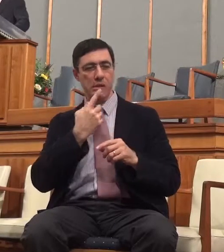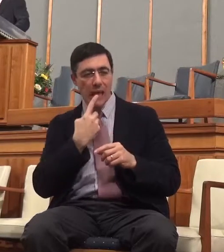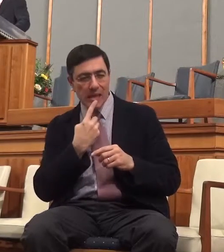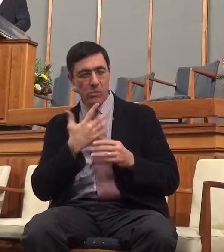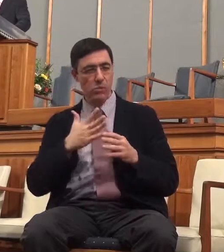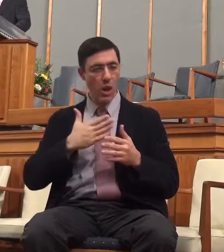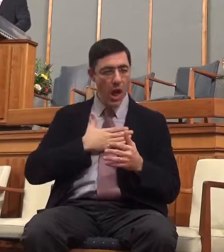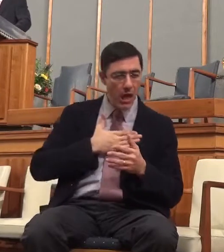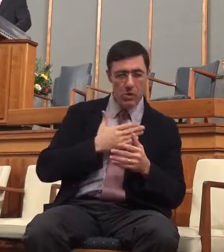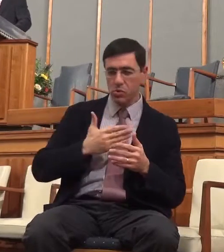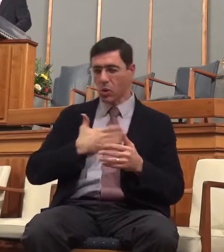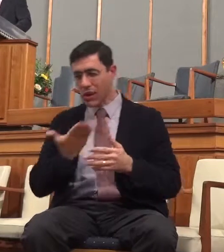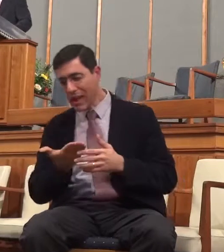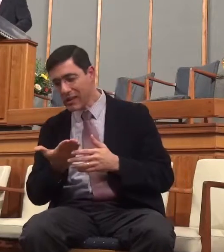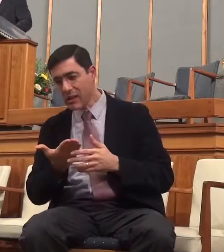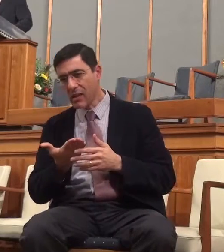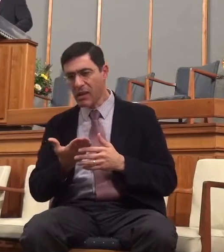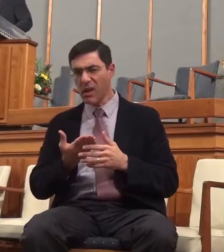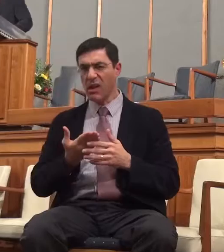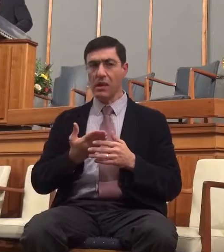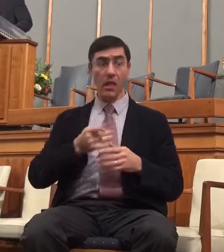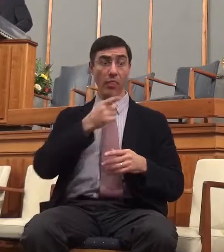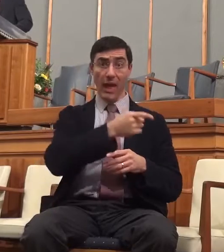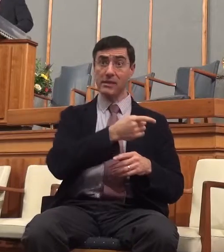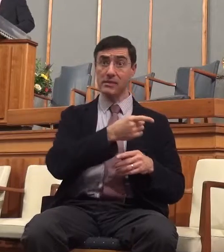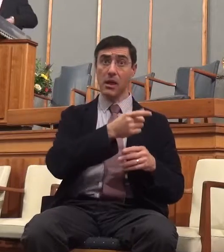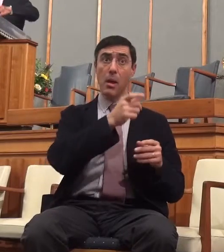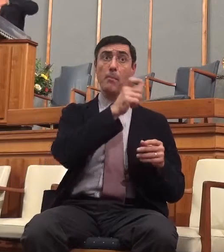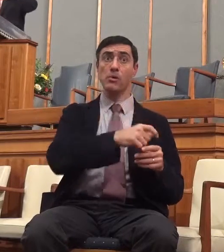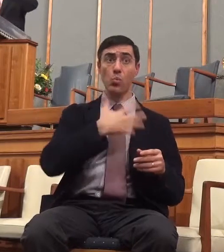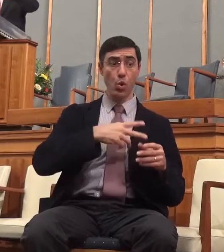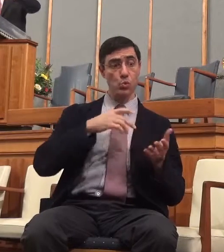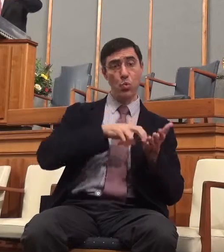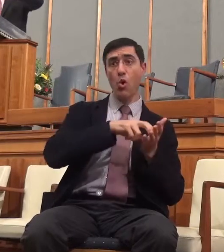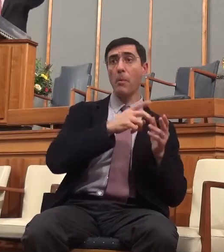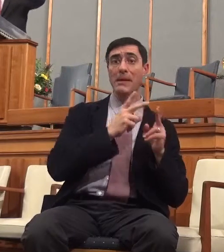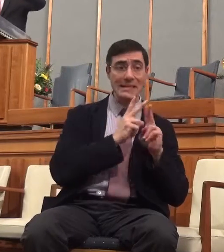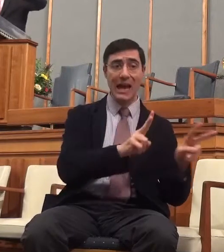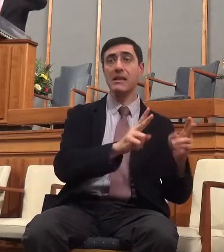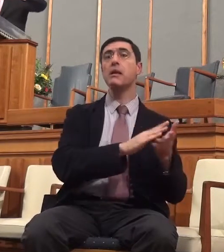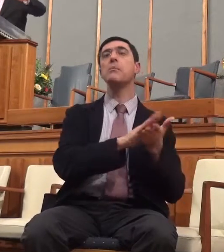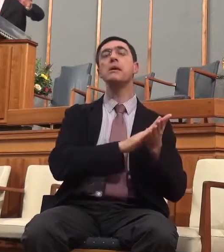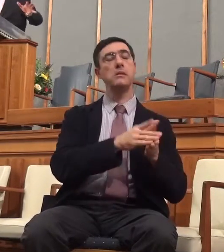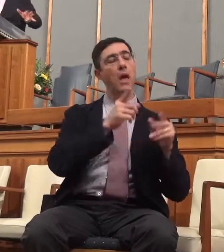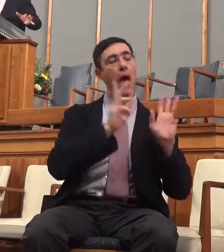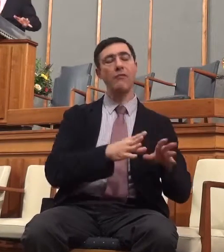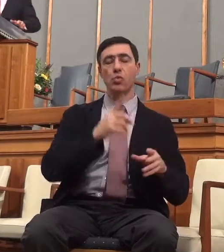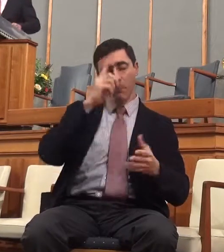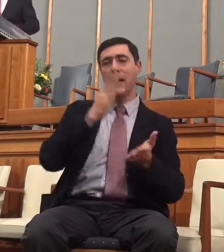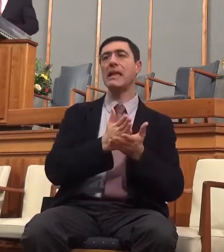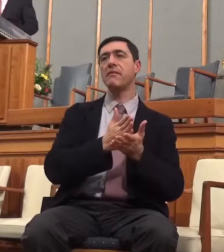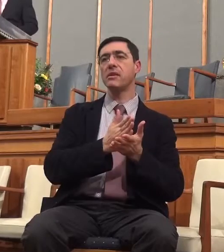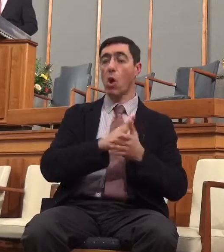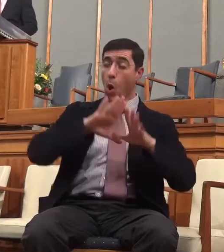have to believe that it all happened by sheer accident, and that all the apparent design